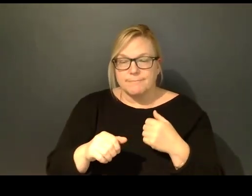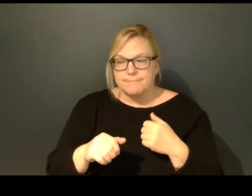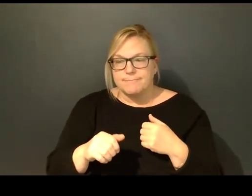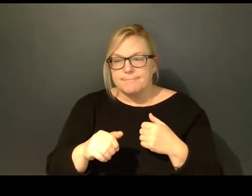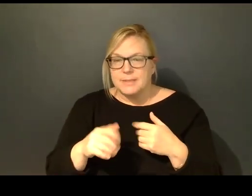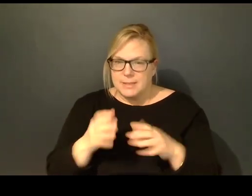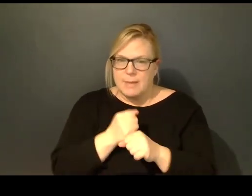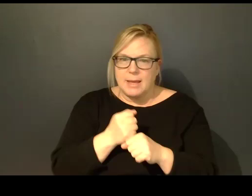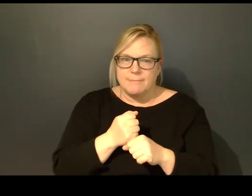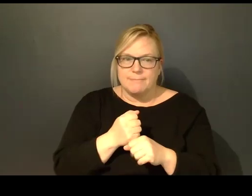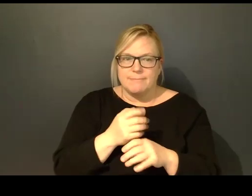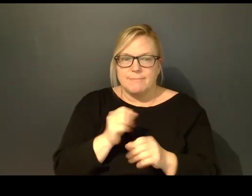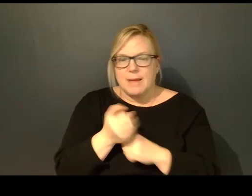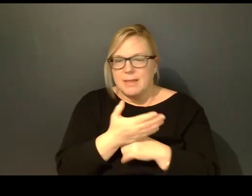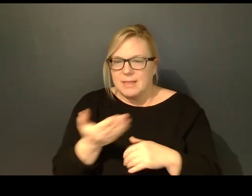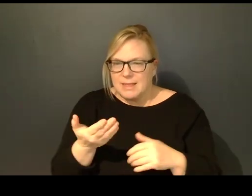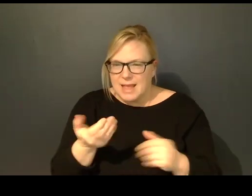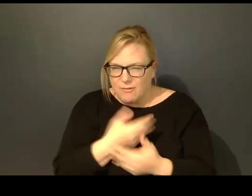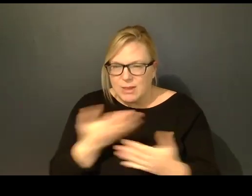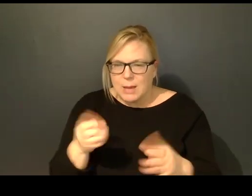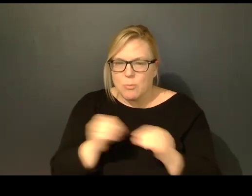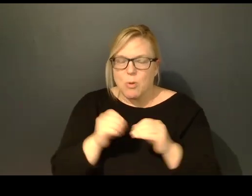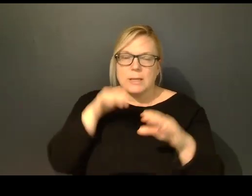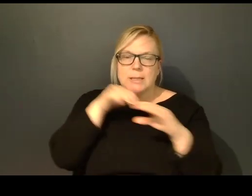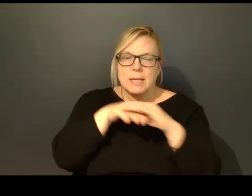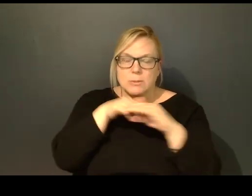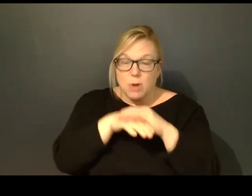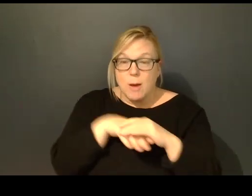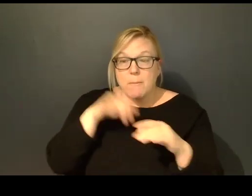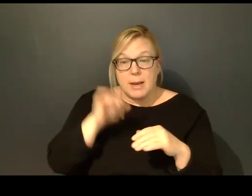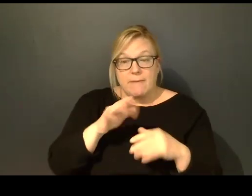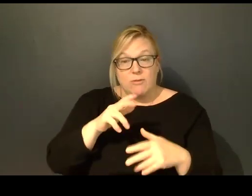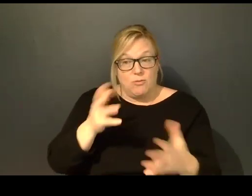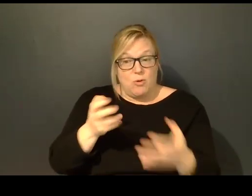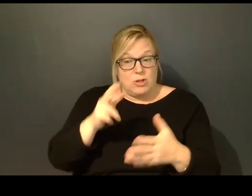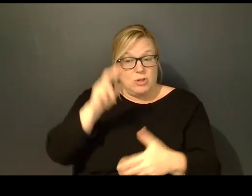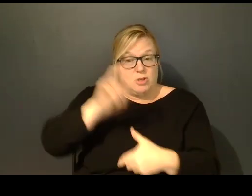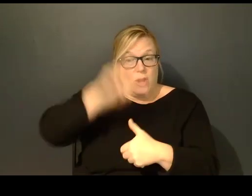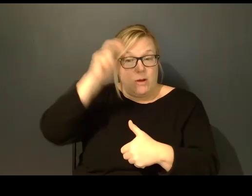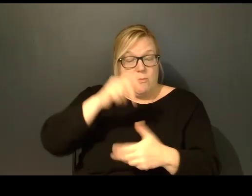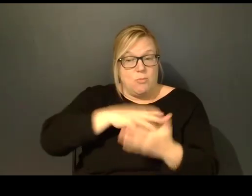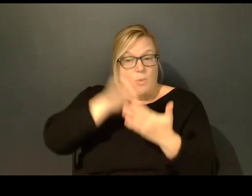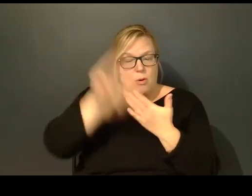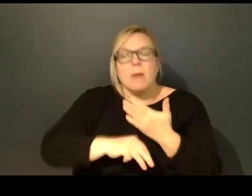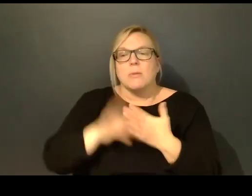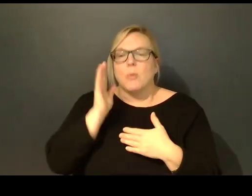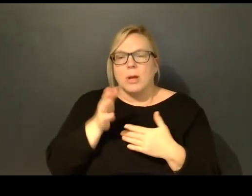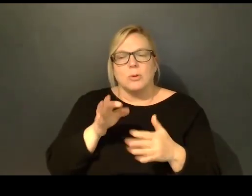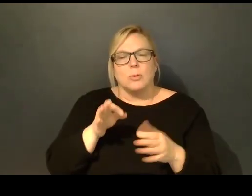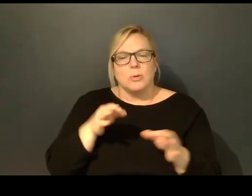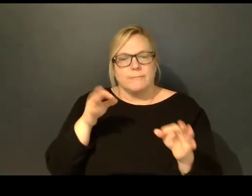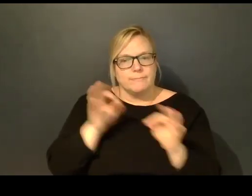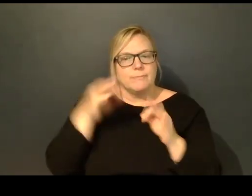things accessible, but if you want to be right at the top of the line, it's going to cost a lot. Yeah. No, I was really surprised about the going